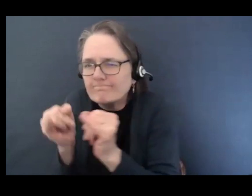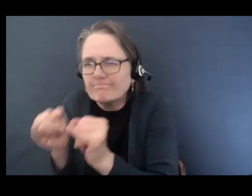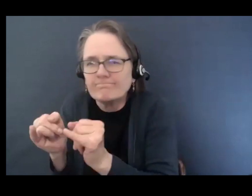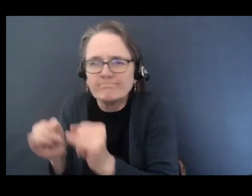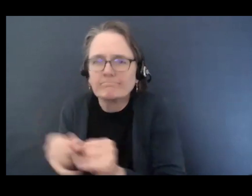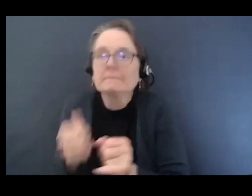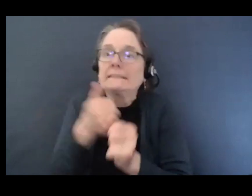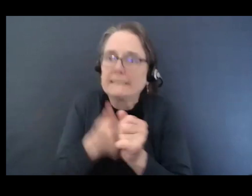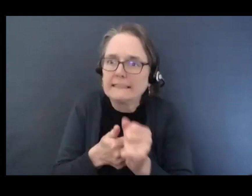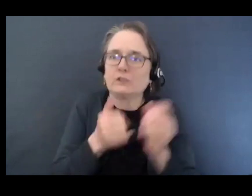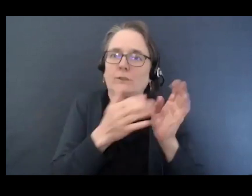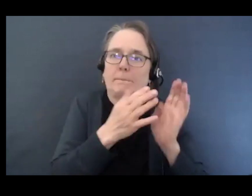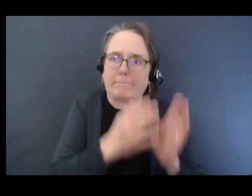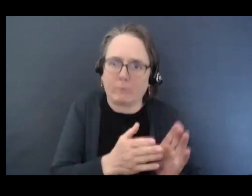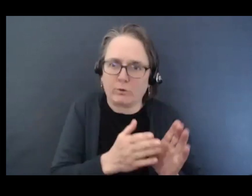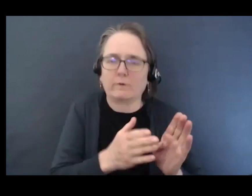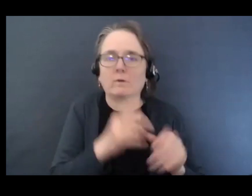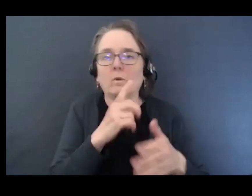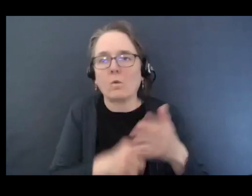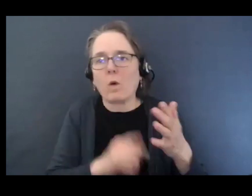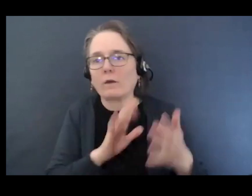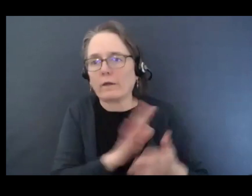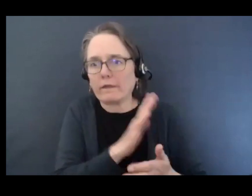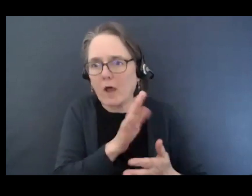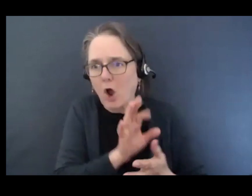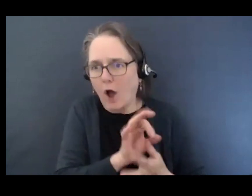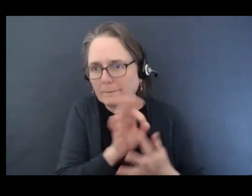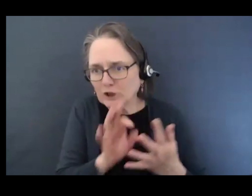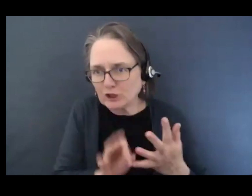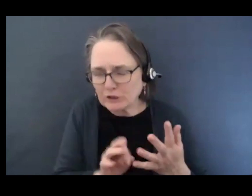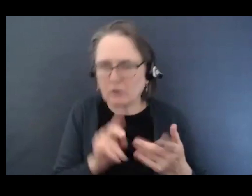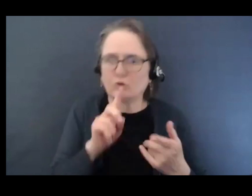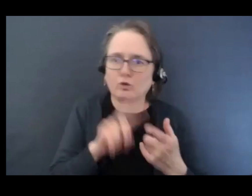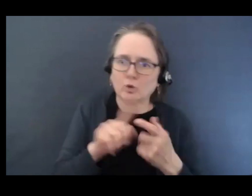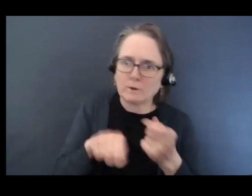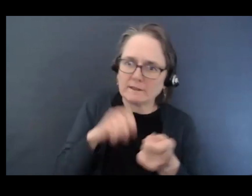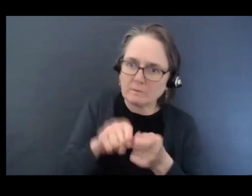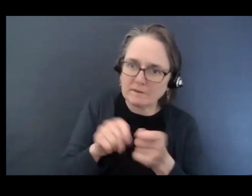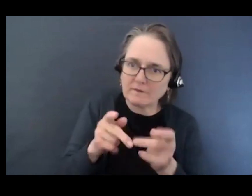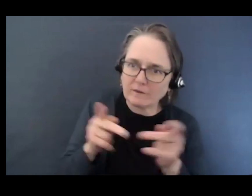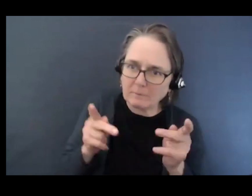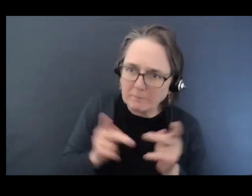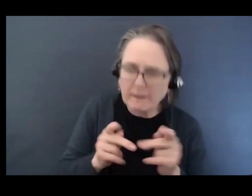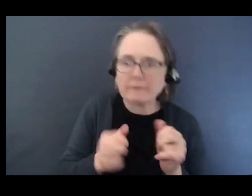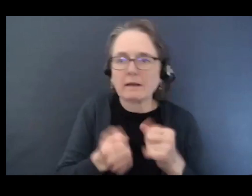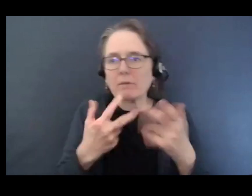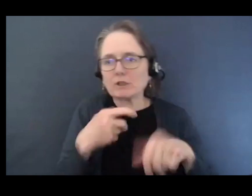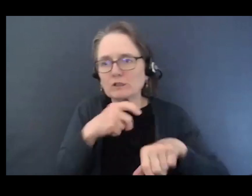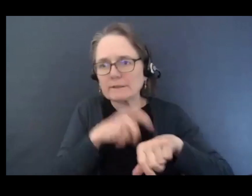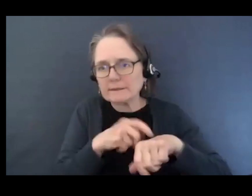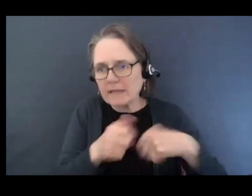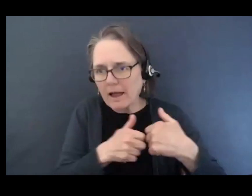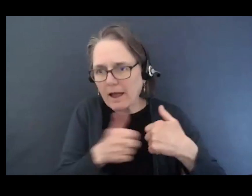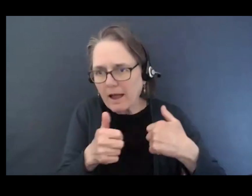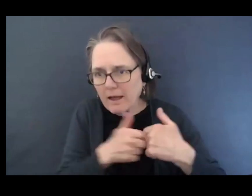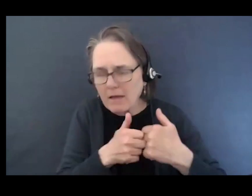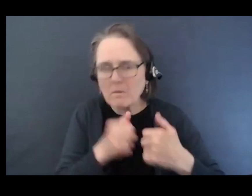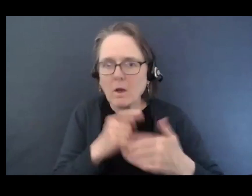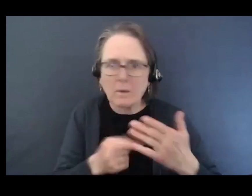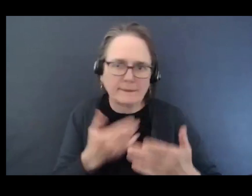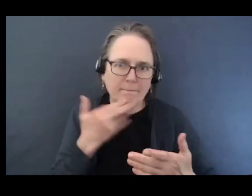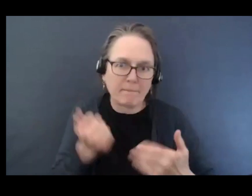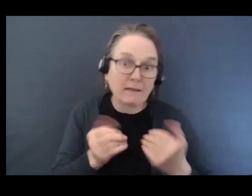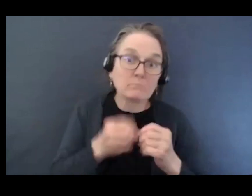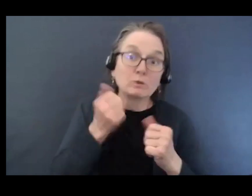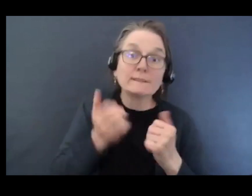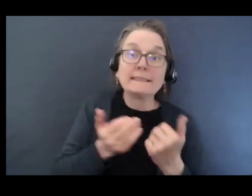individual possible destination by each mode, pick which one's the most convenient, figure out how much time it takes for them to get there, put